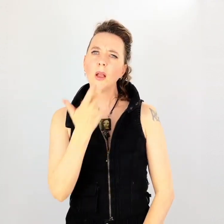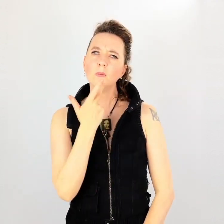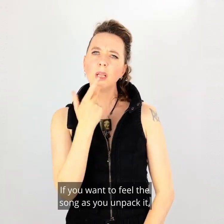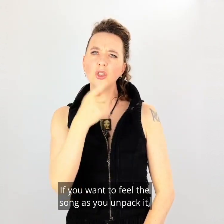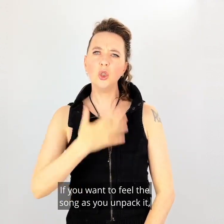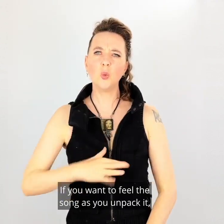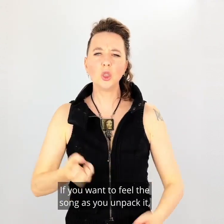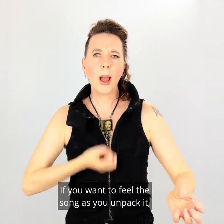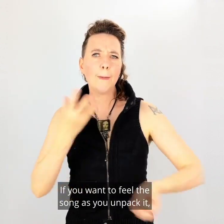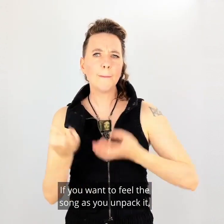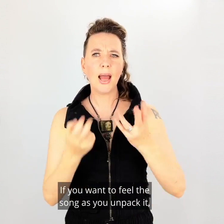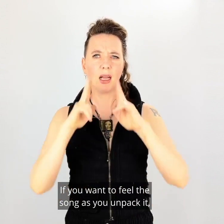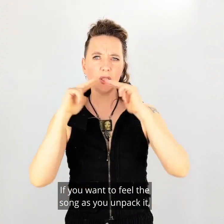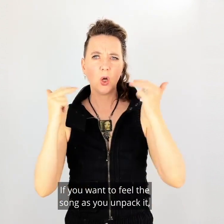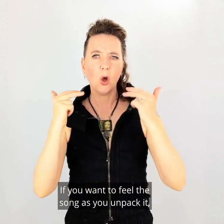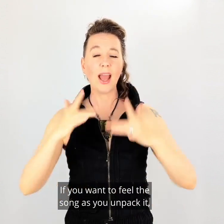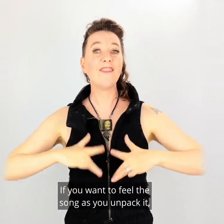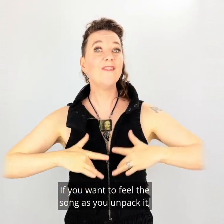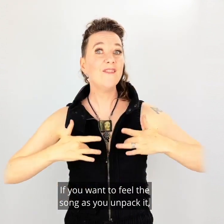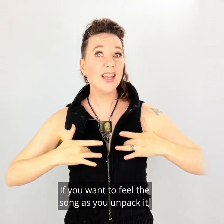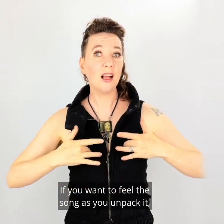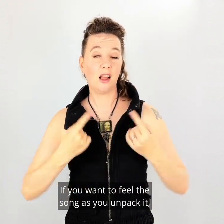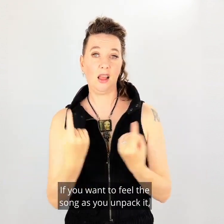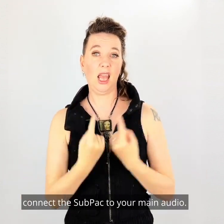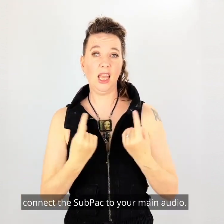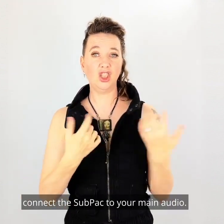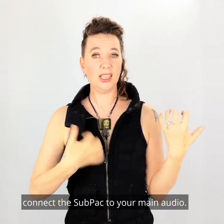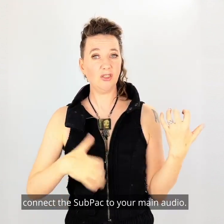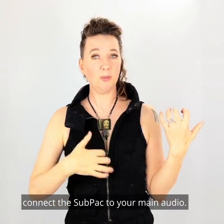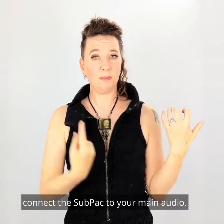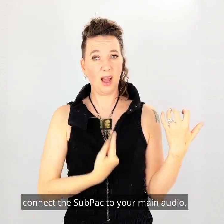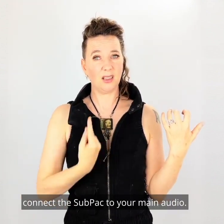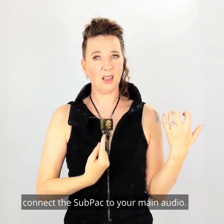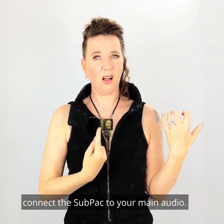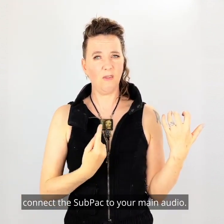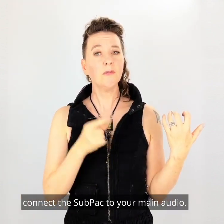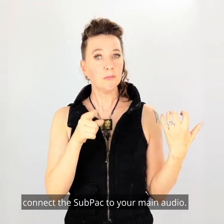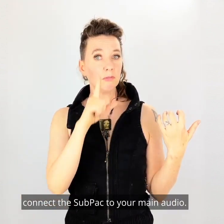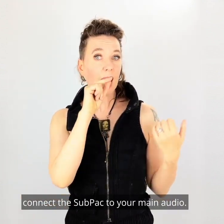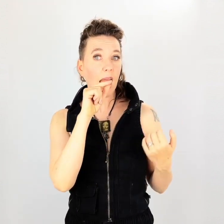If you want to feel the song as you unpack it, connect the subpack to your main audio.